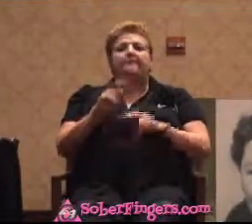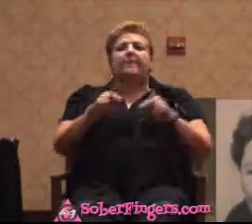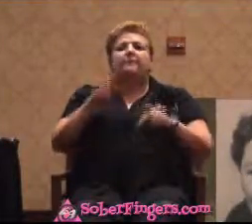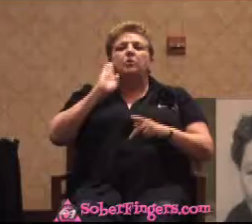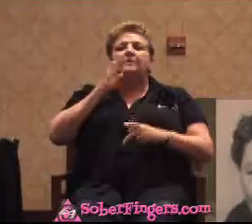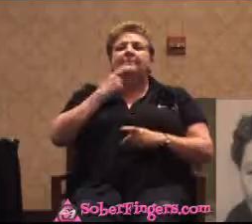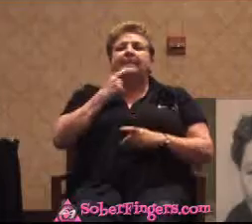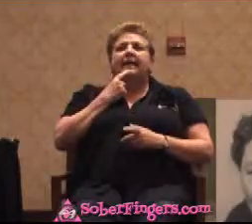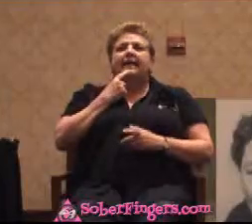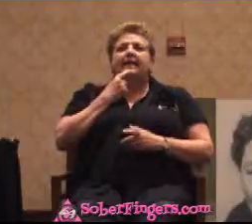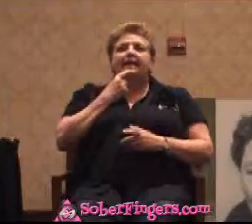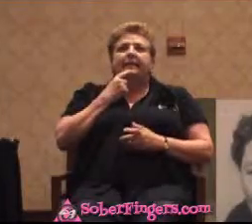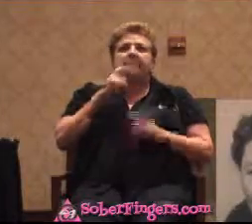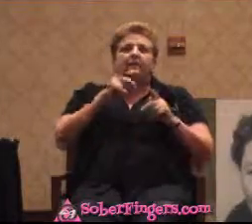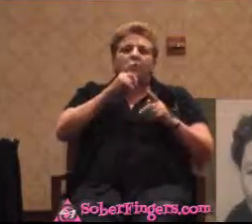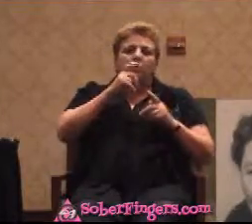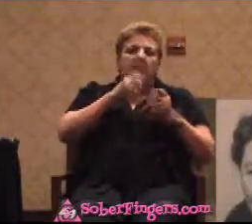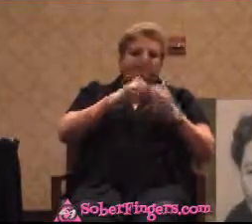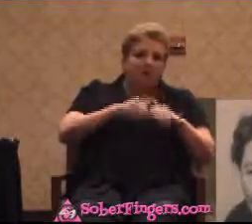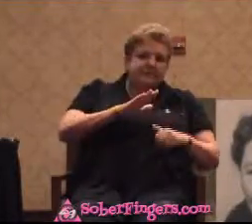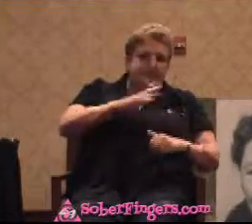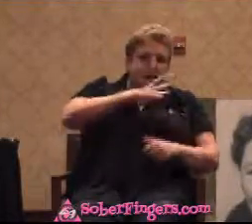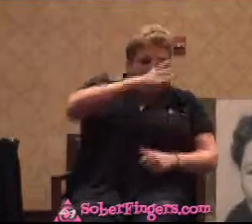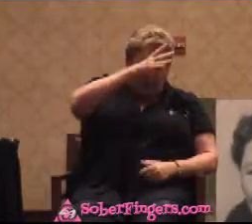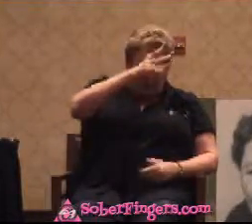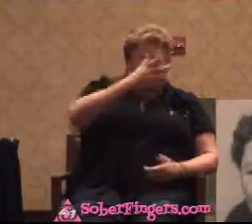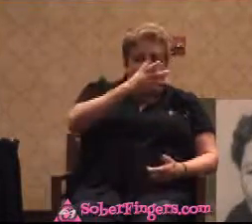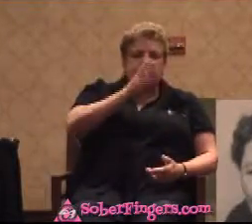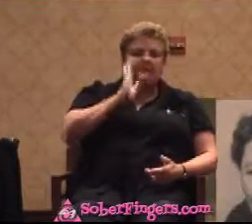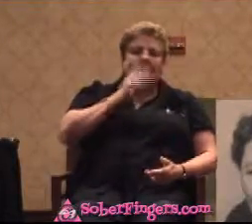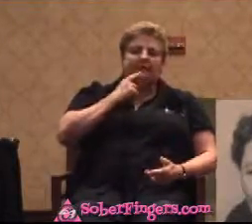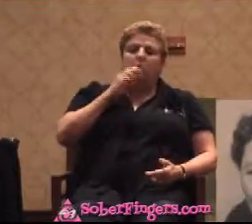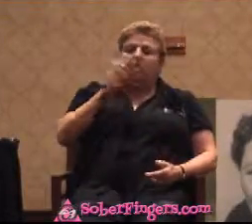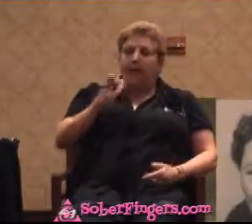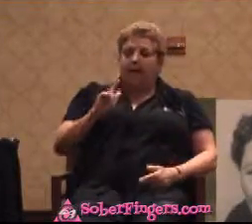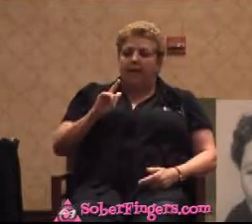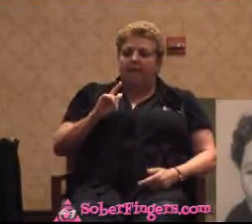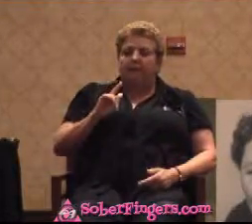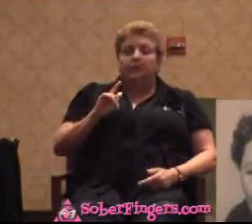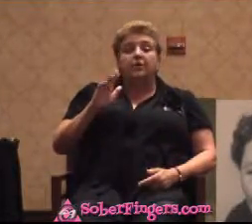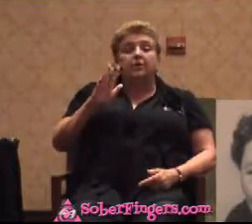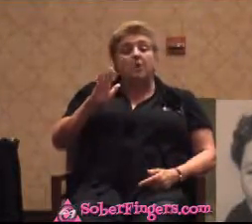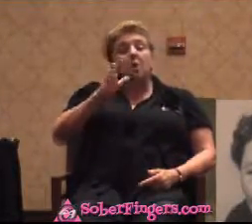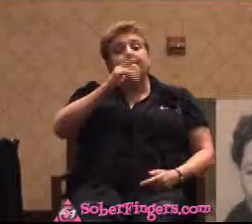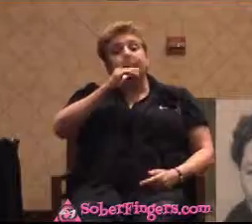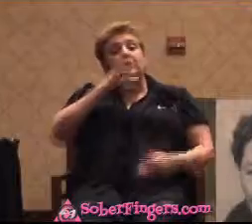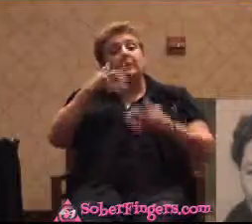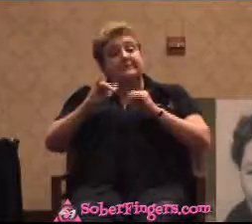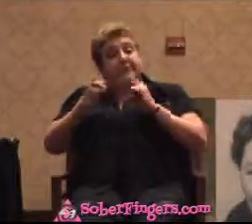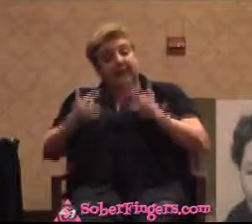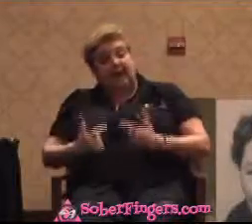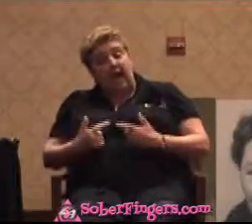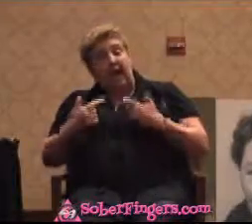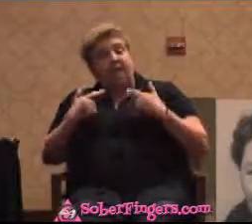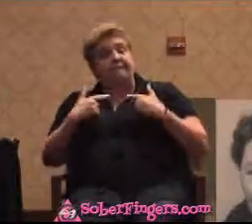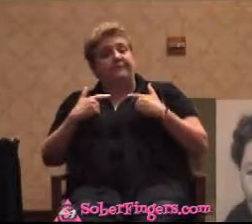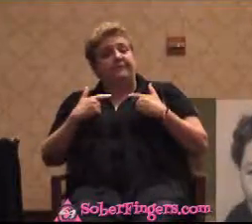have lost their parents would say to me, well, at least your mother's still living. At least you still have